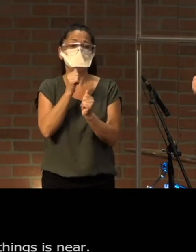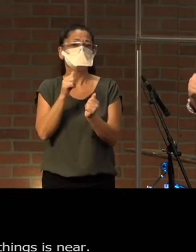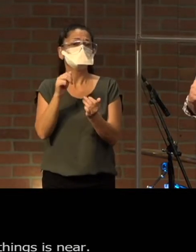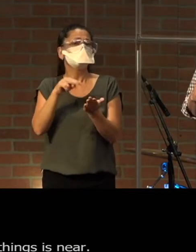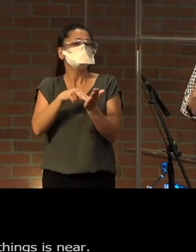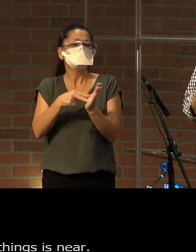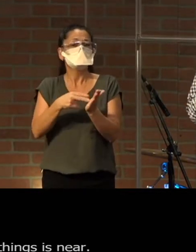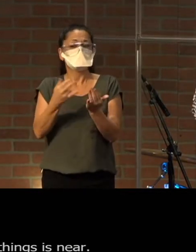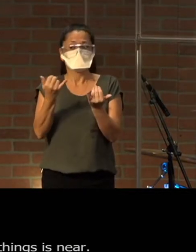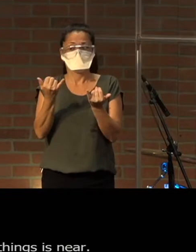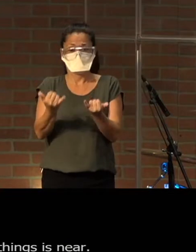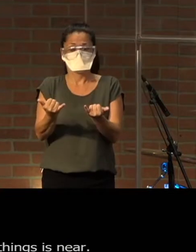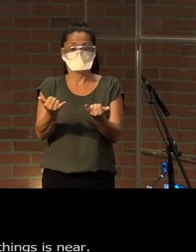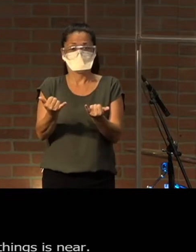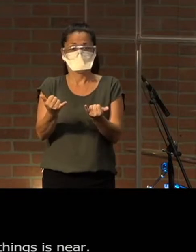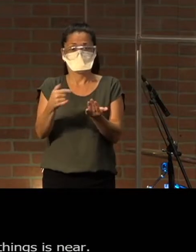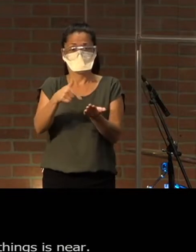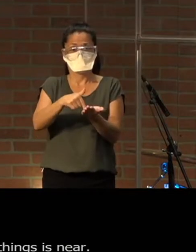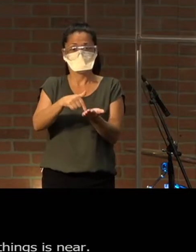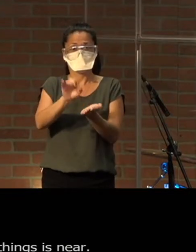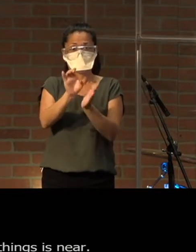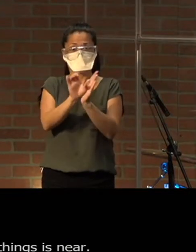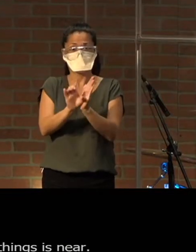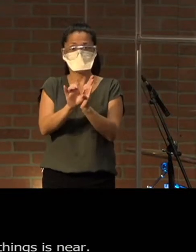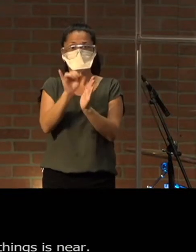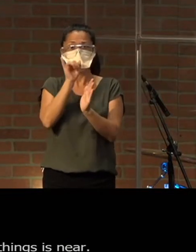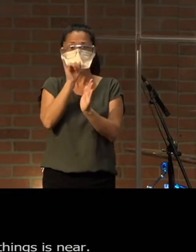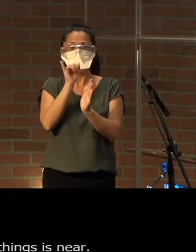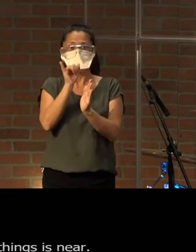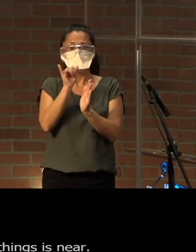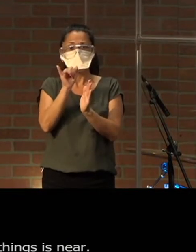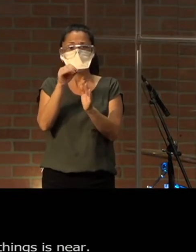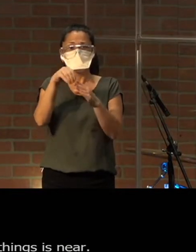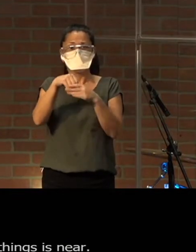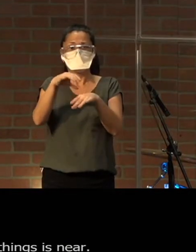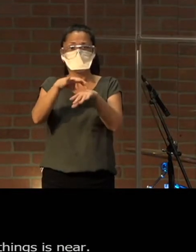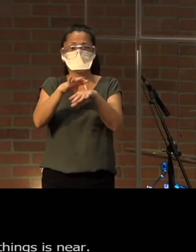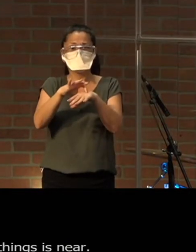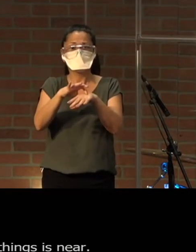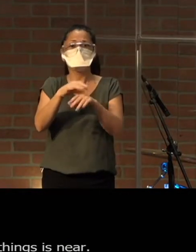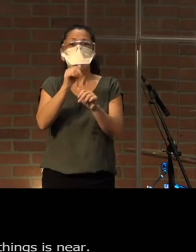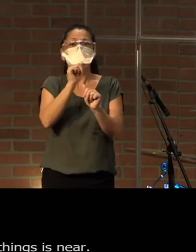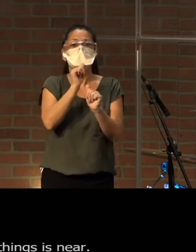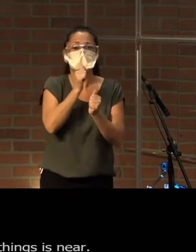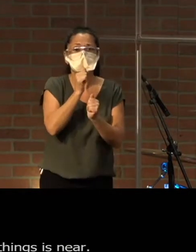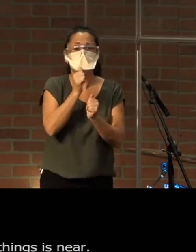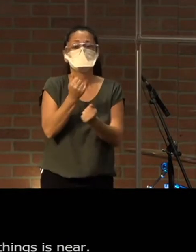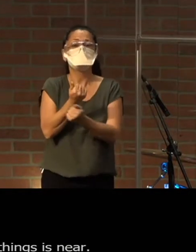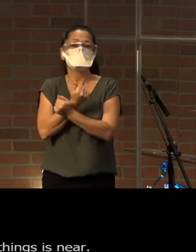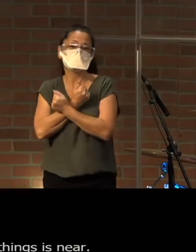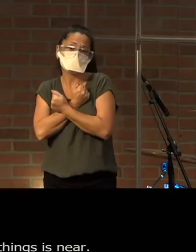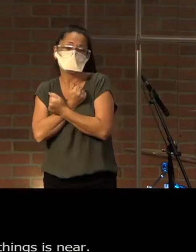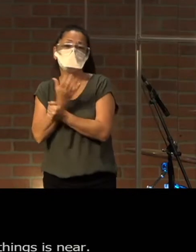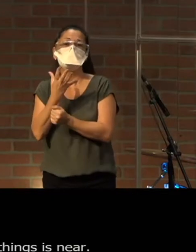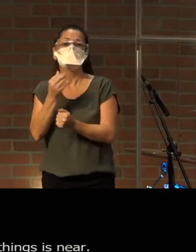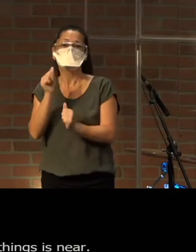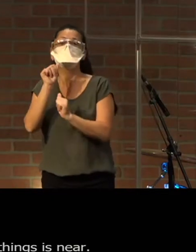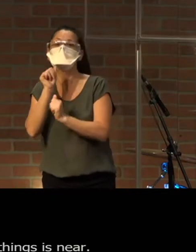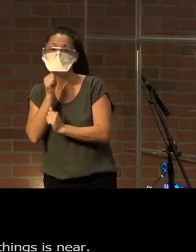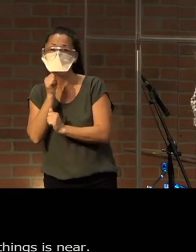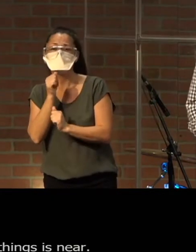chapter is placed in the context of suffering, loving, and suffering. And at the same